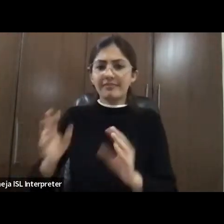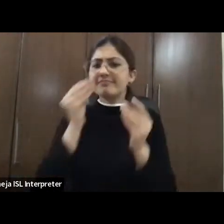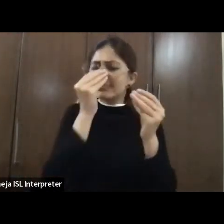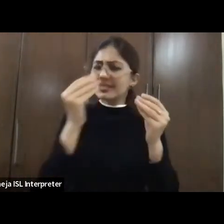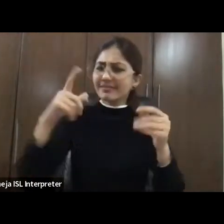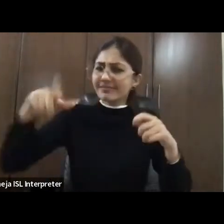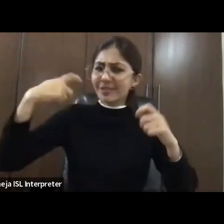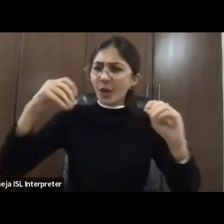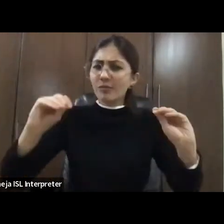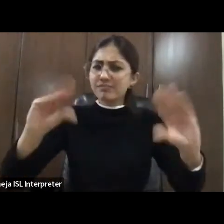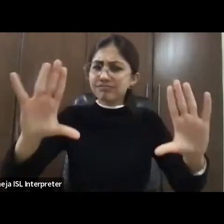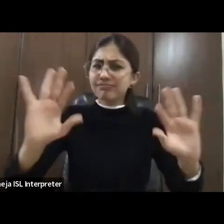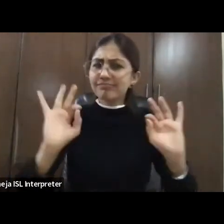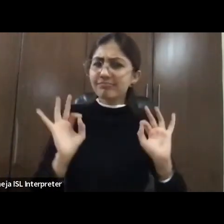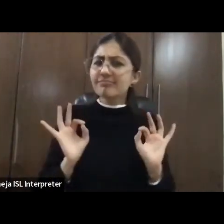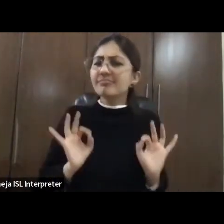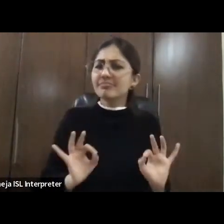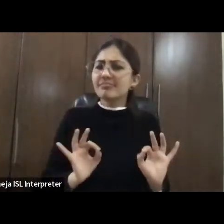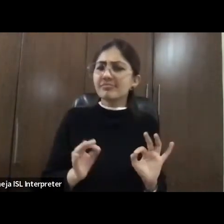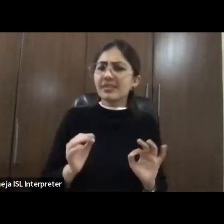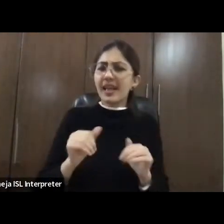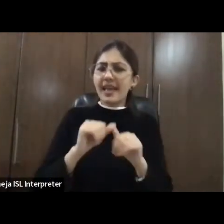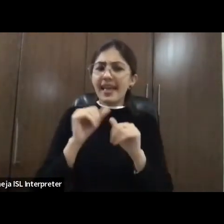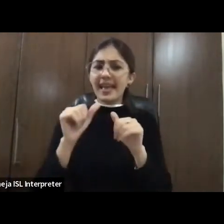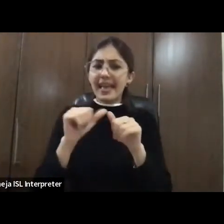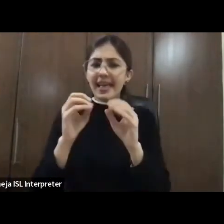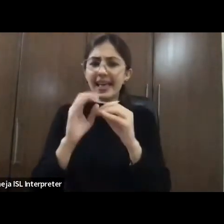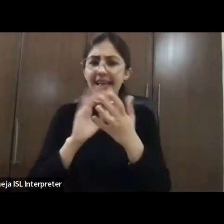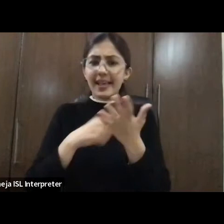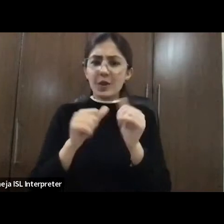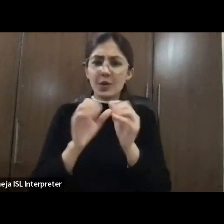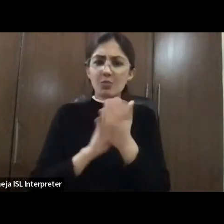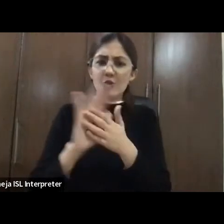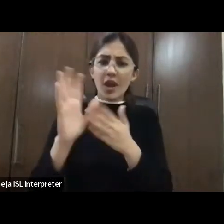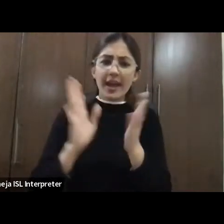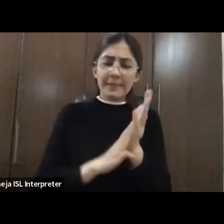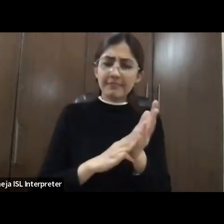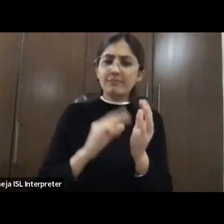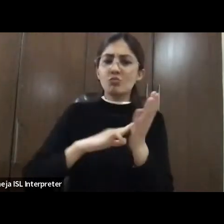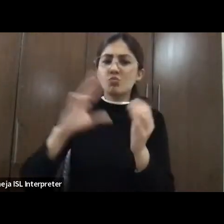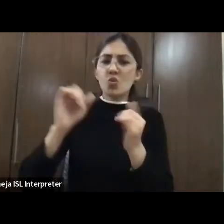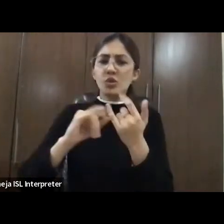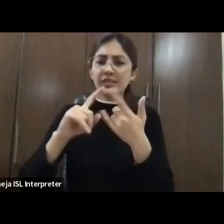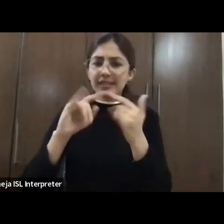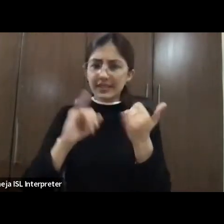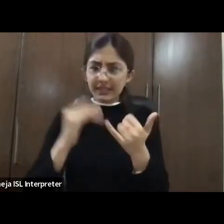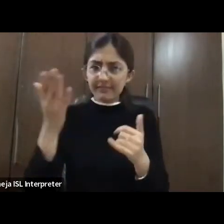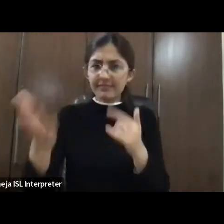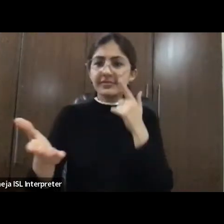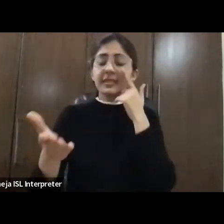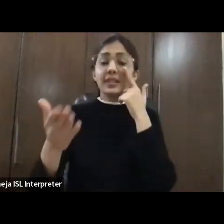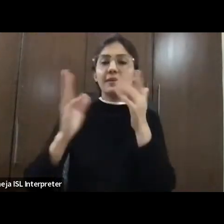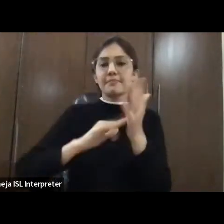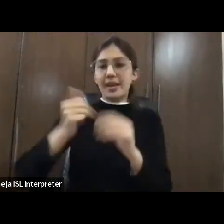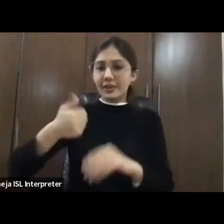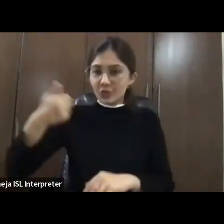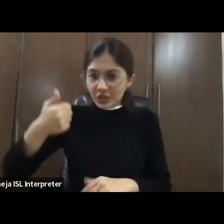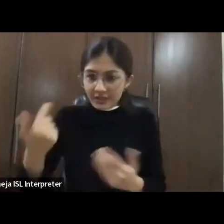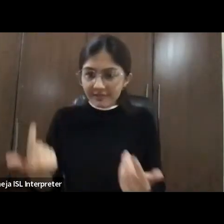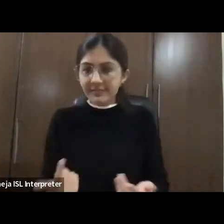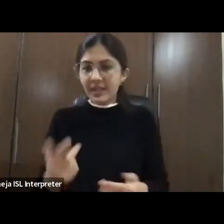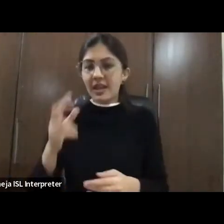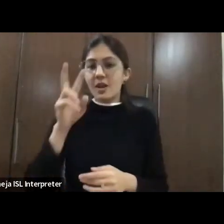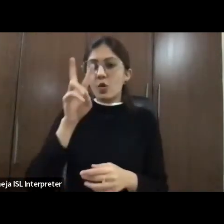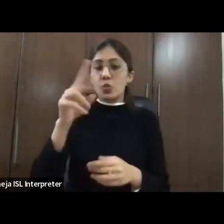videos. Mr. Abraham Moses, General Manager of Mindtree Foundation. We had Dr. Vanita